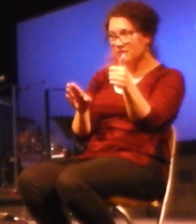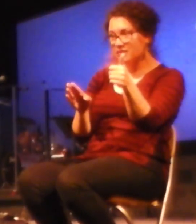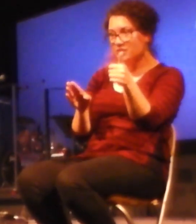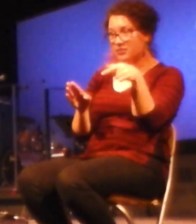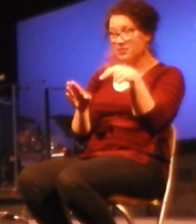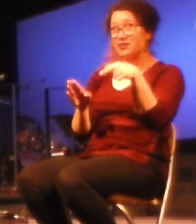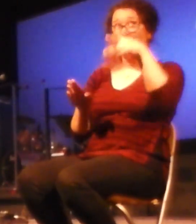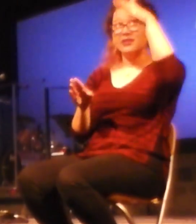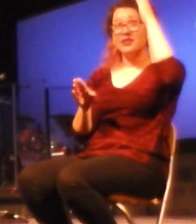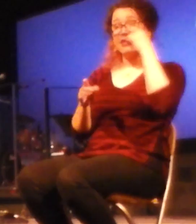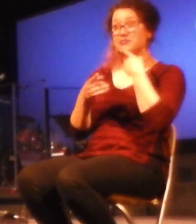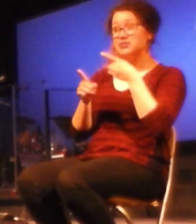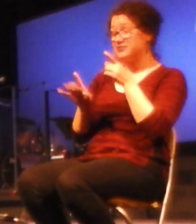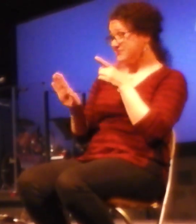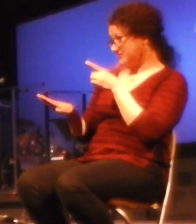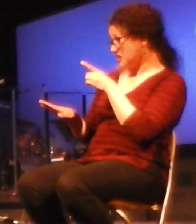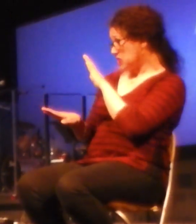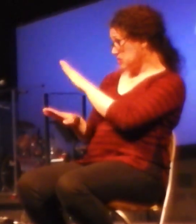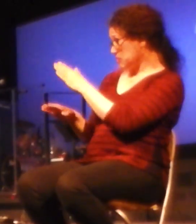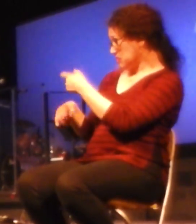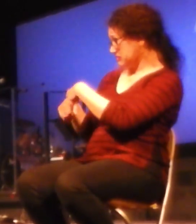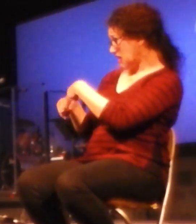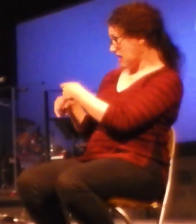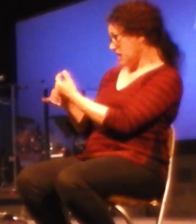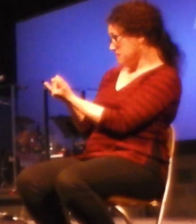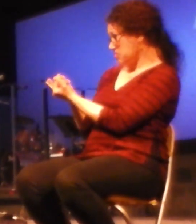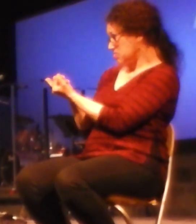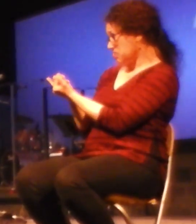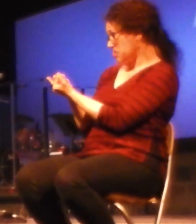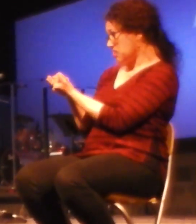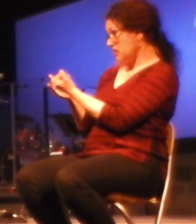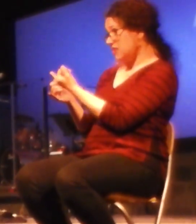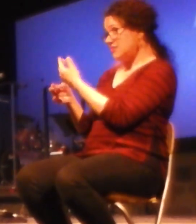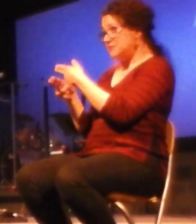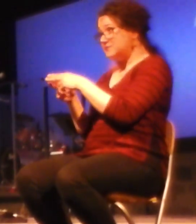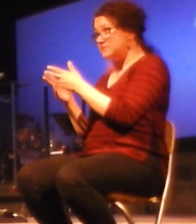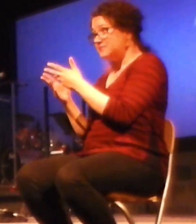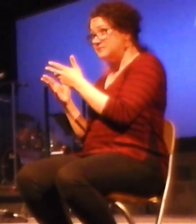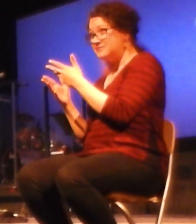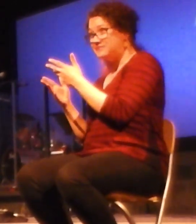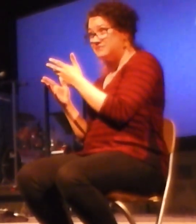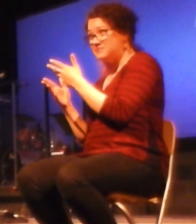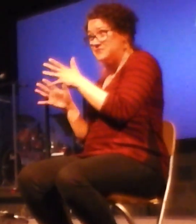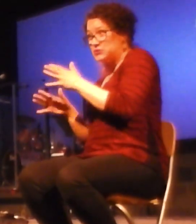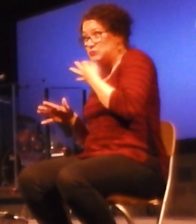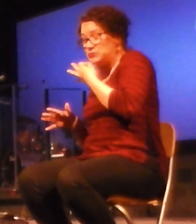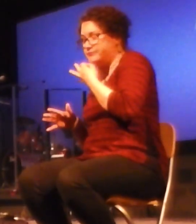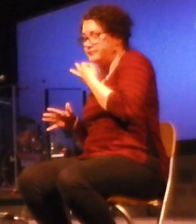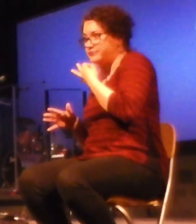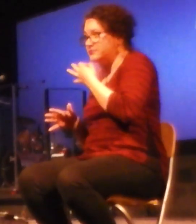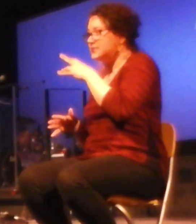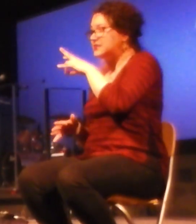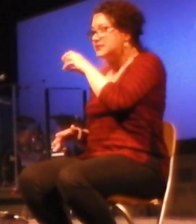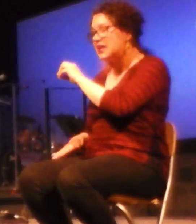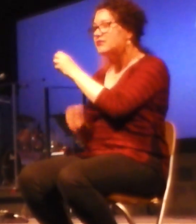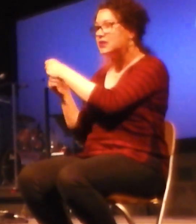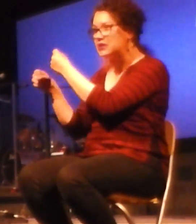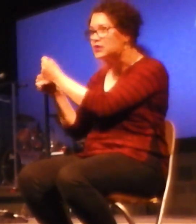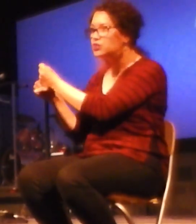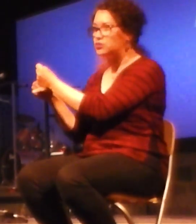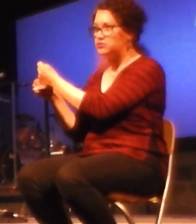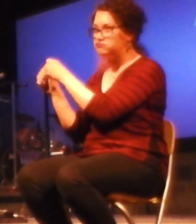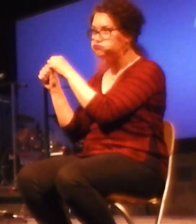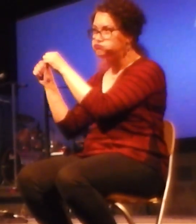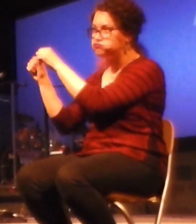exile is not going to end anytime soon. It's going to be 70 years. It's not like we're just going to get